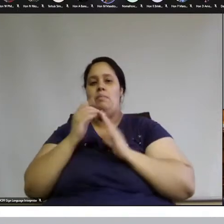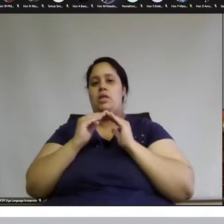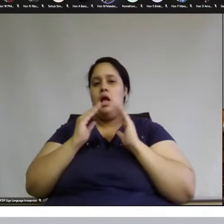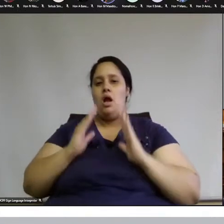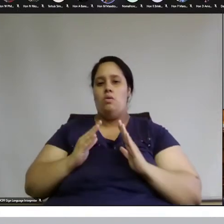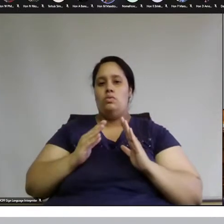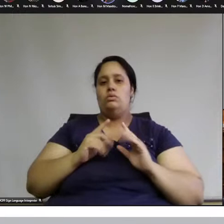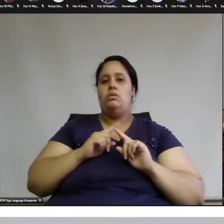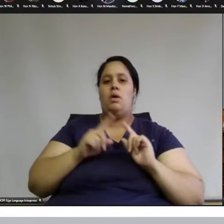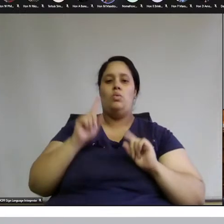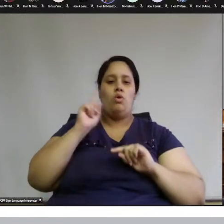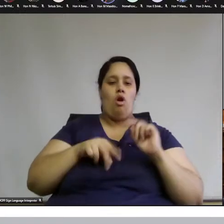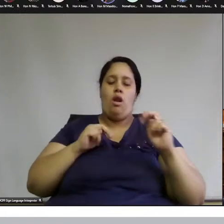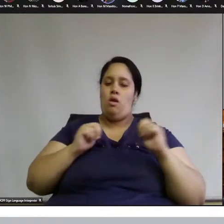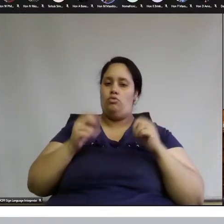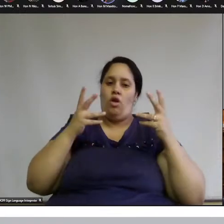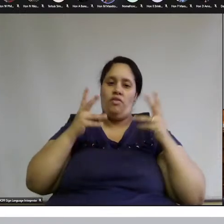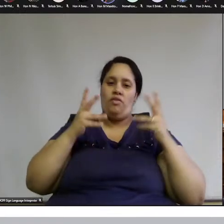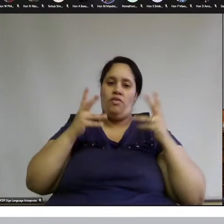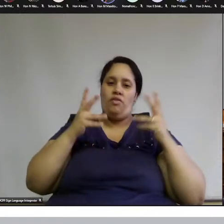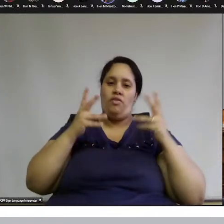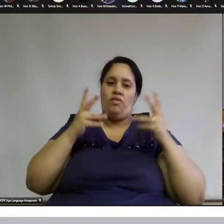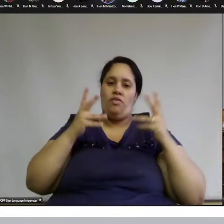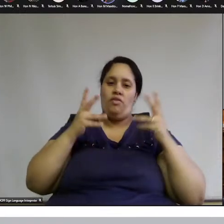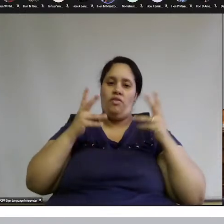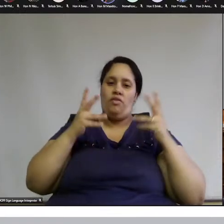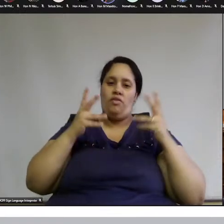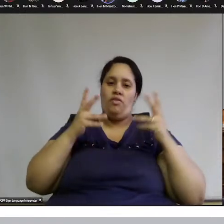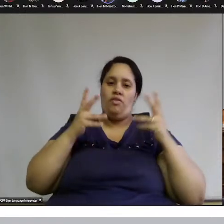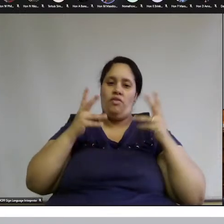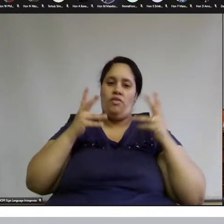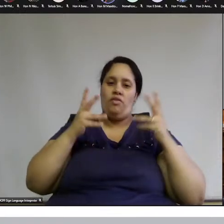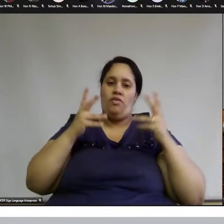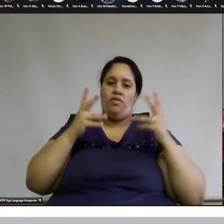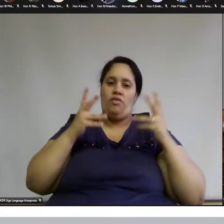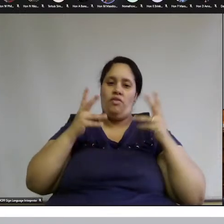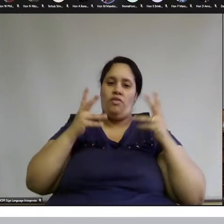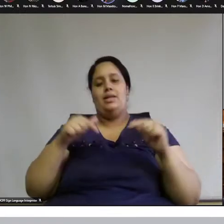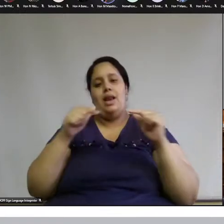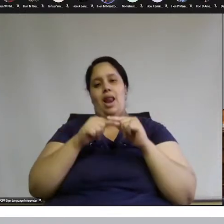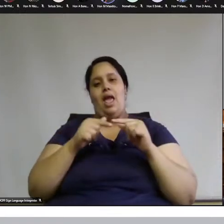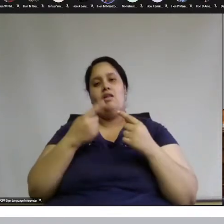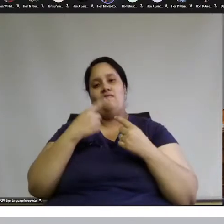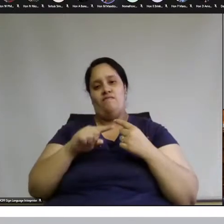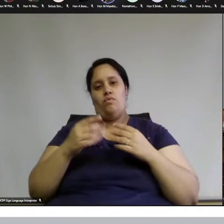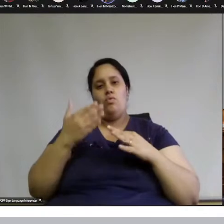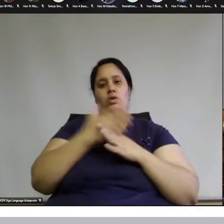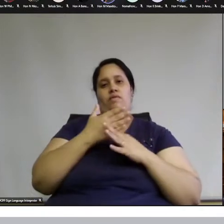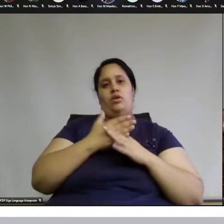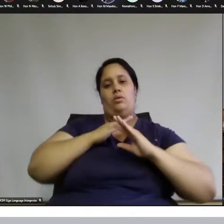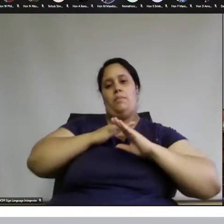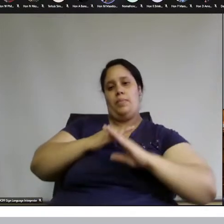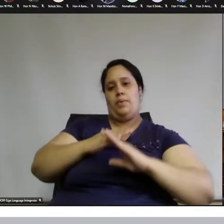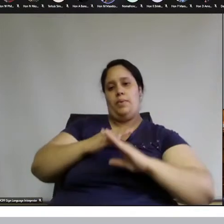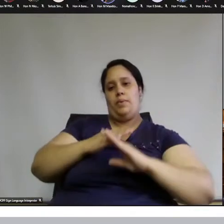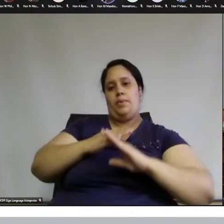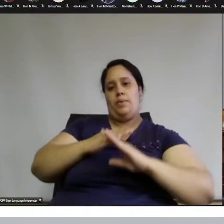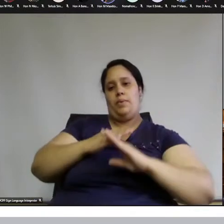is non-negotiable and vital to protect housing units and land from invasions. Just last